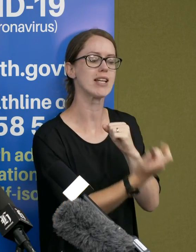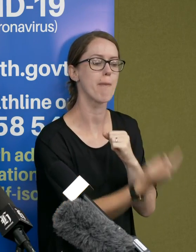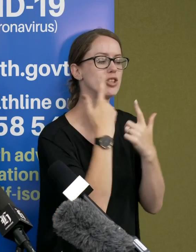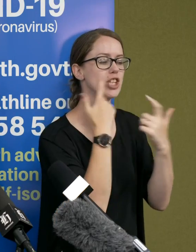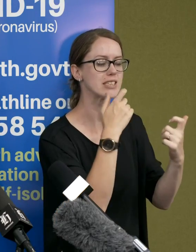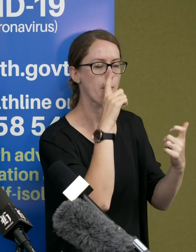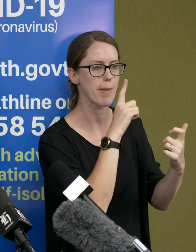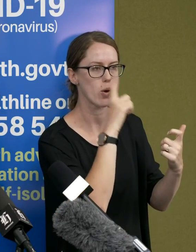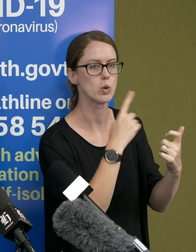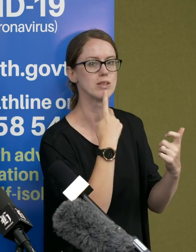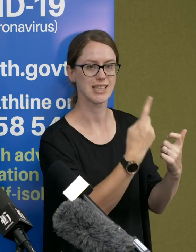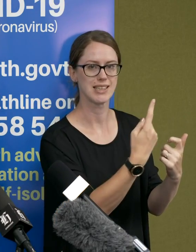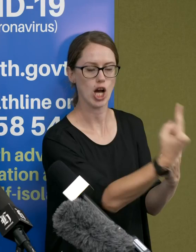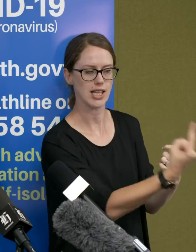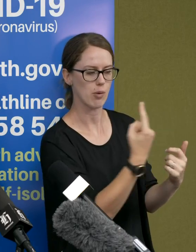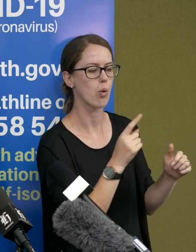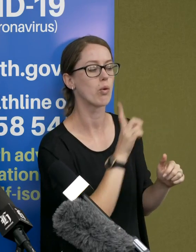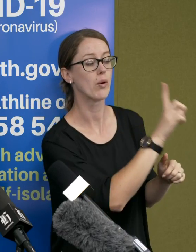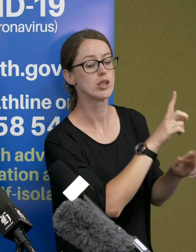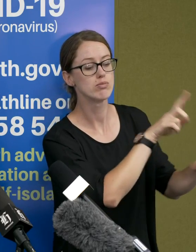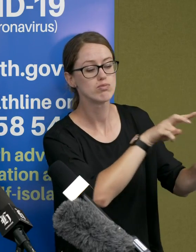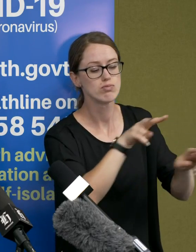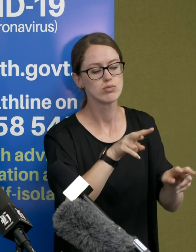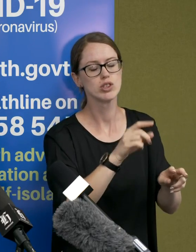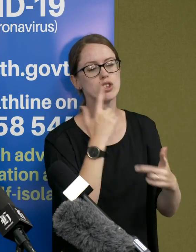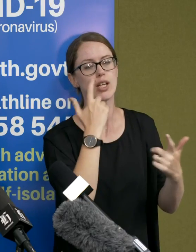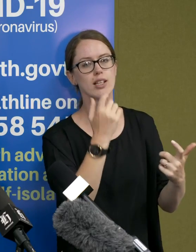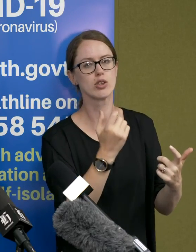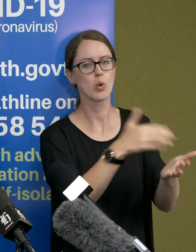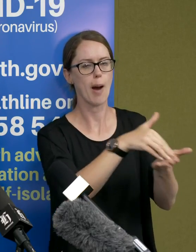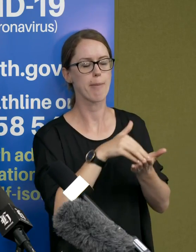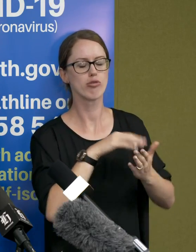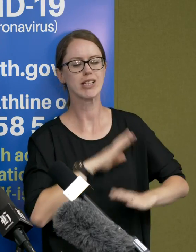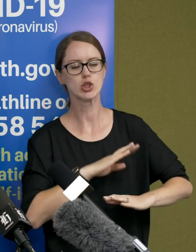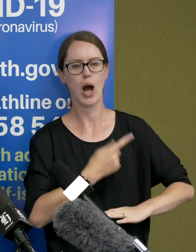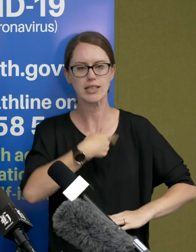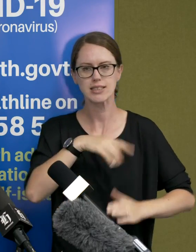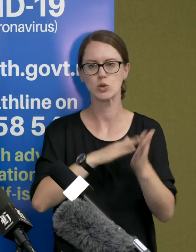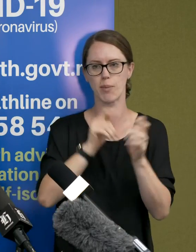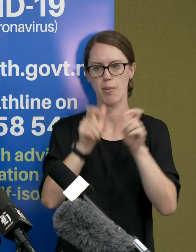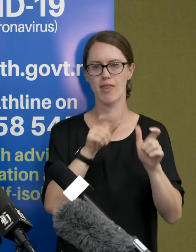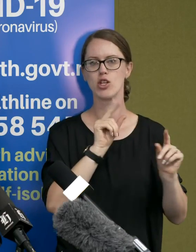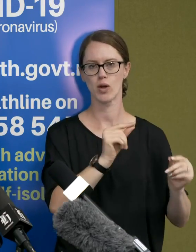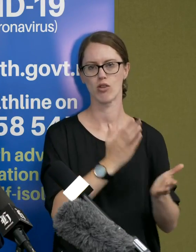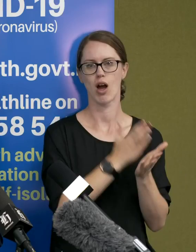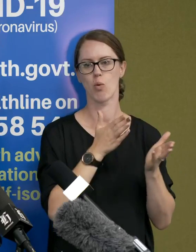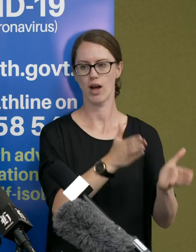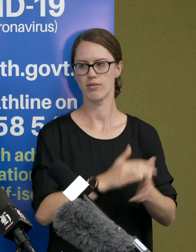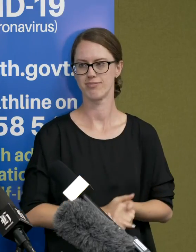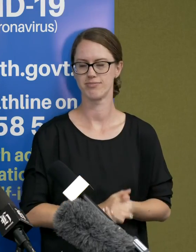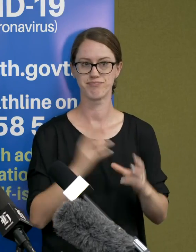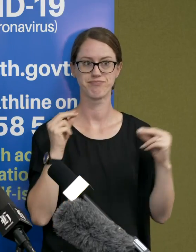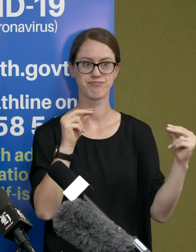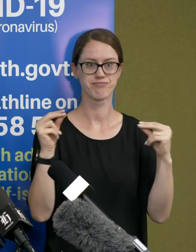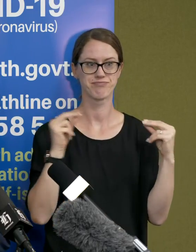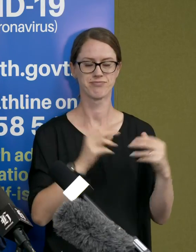people who are self-isolating, just to help reassure us and of course other New Zealanders that people are doing the right thing. How did she come